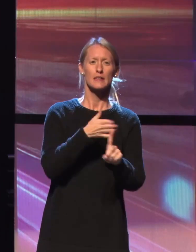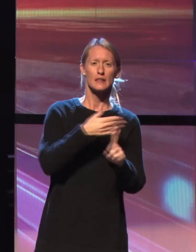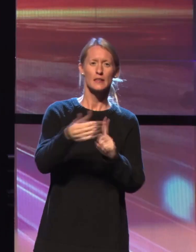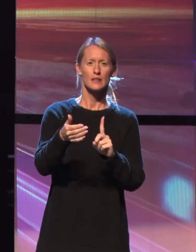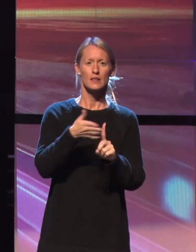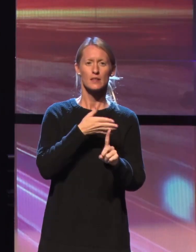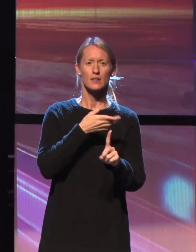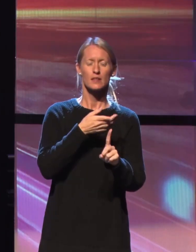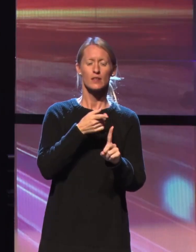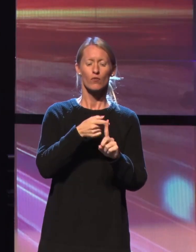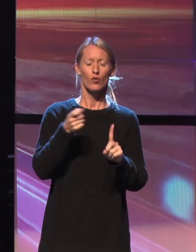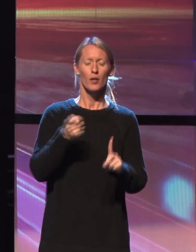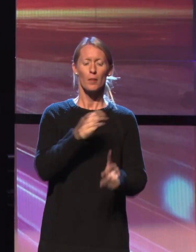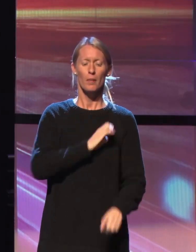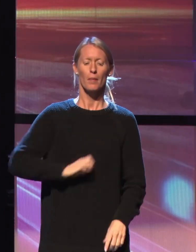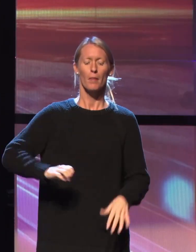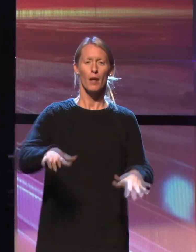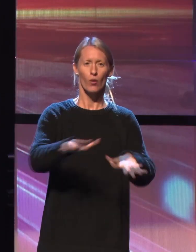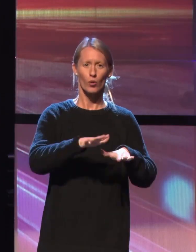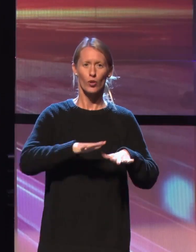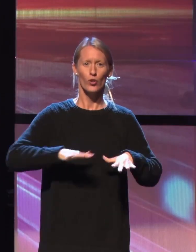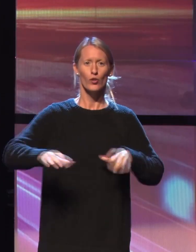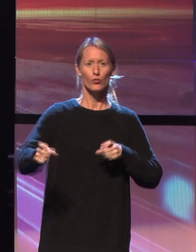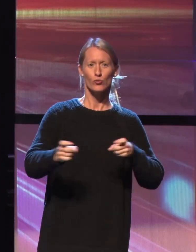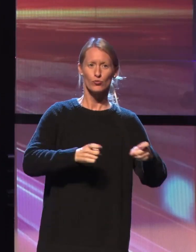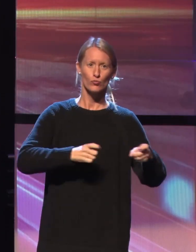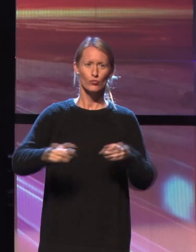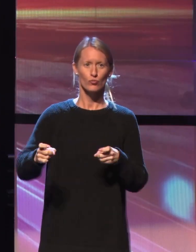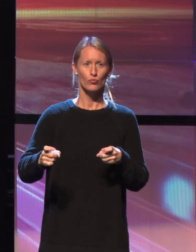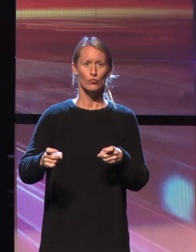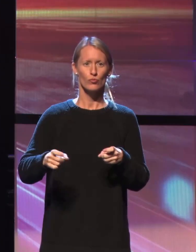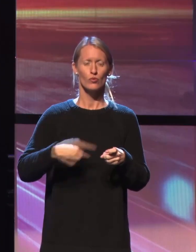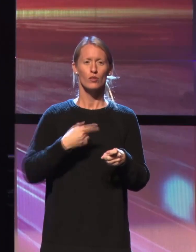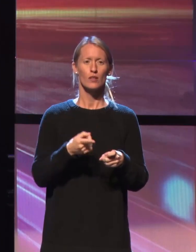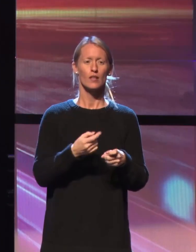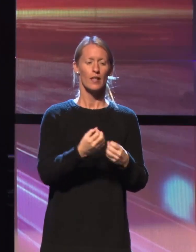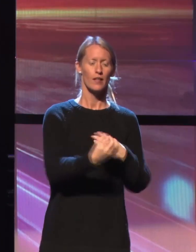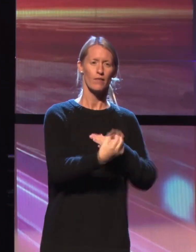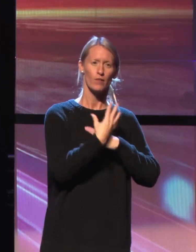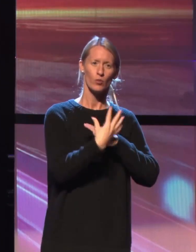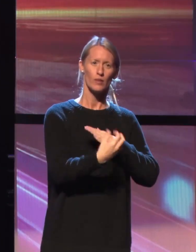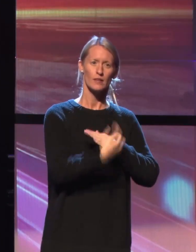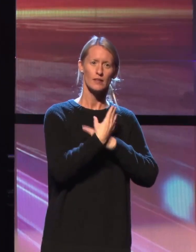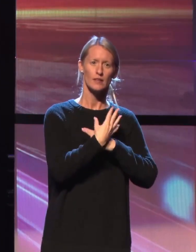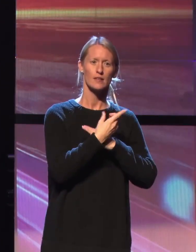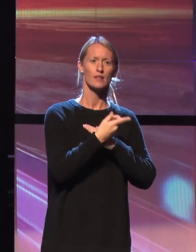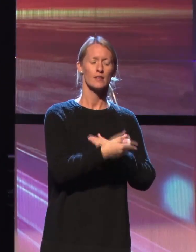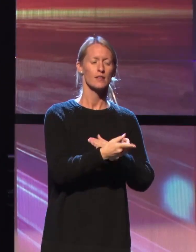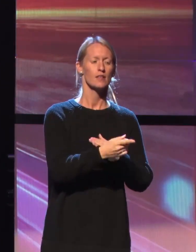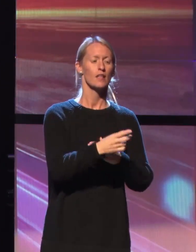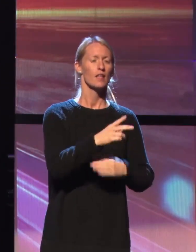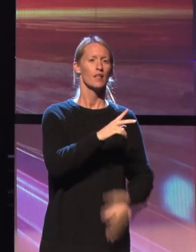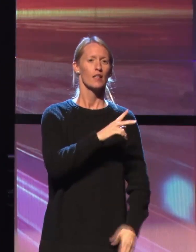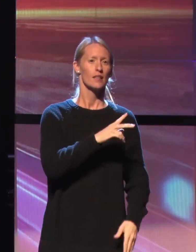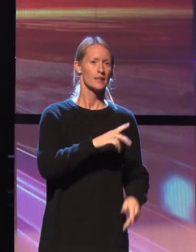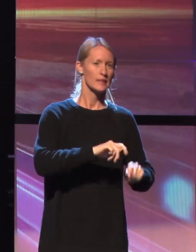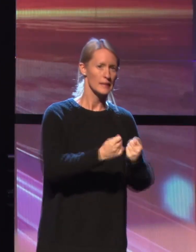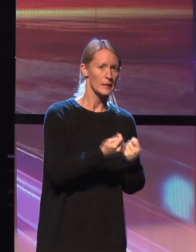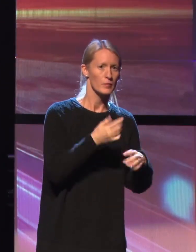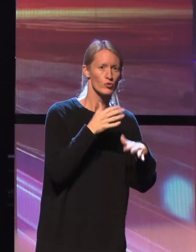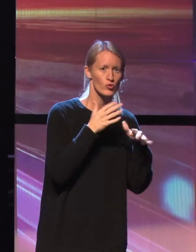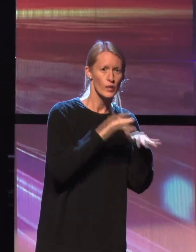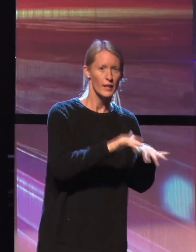How we've been tainted by empire, and how we have been influenced by Team Dragon, how we have wounded others with our greed or with our